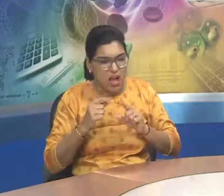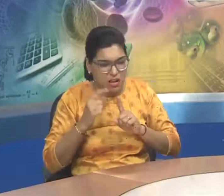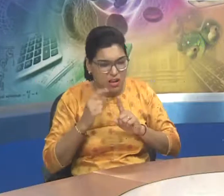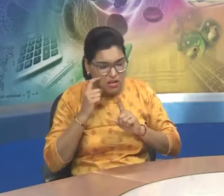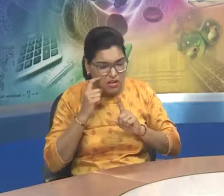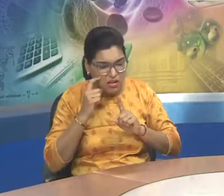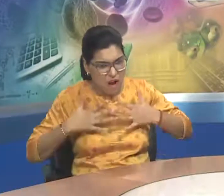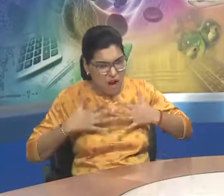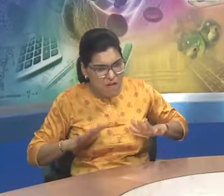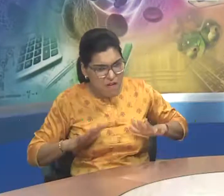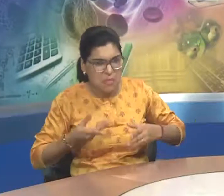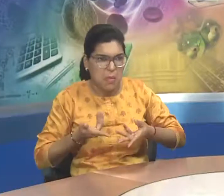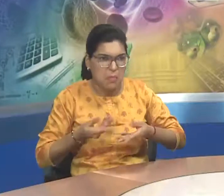could be reduced